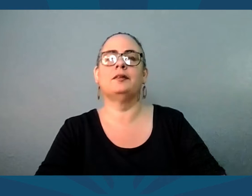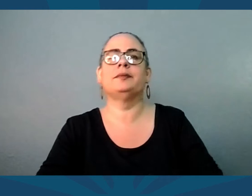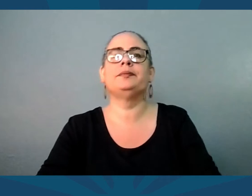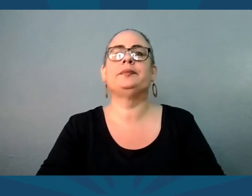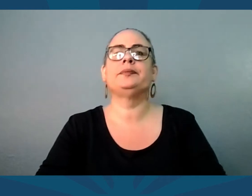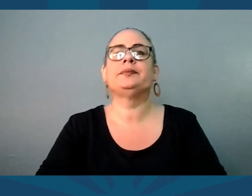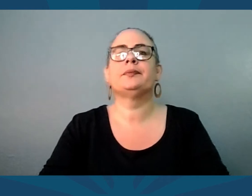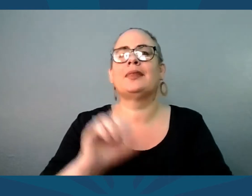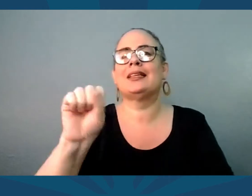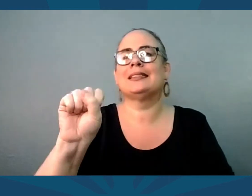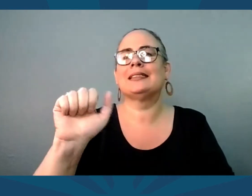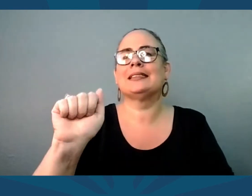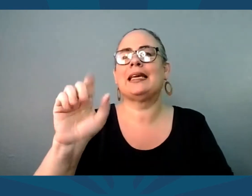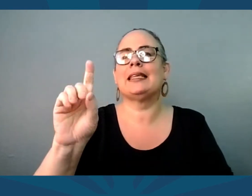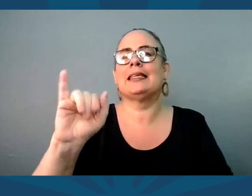Gila,